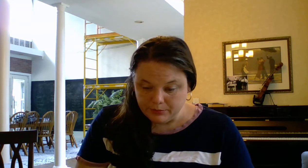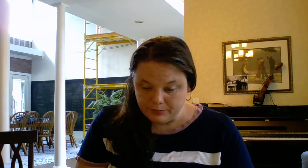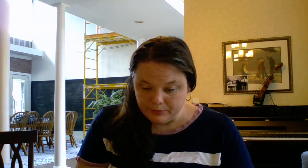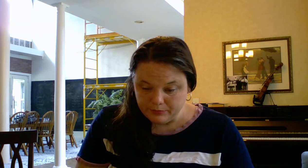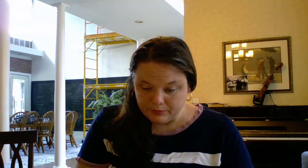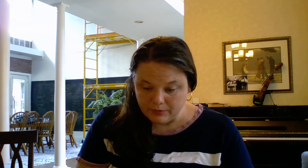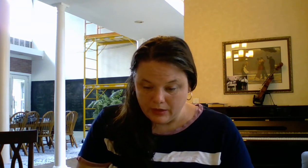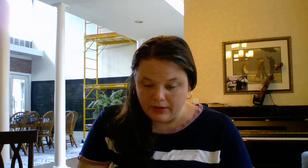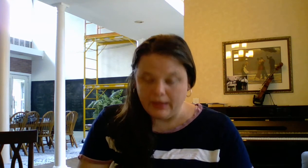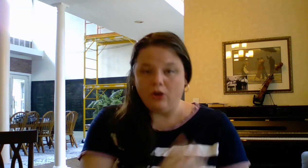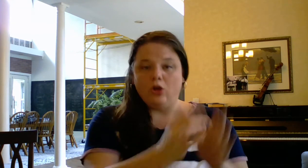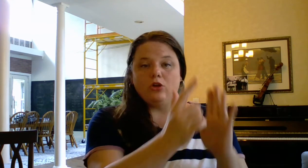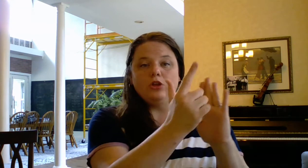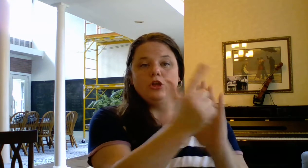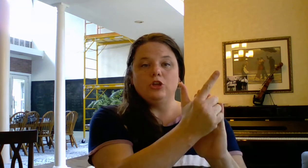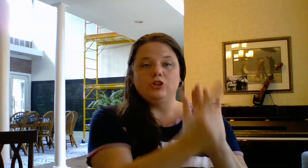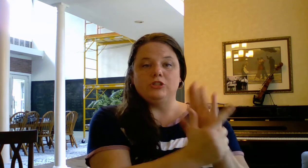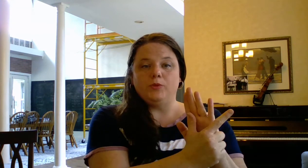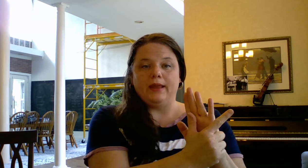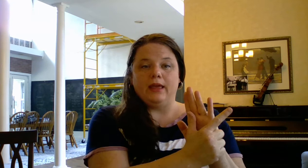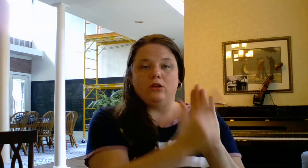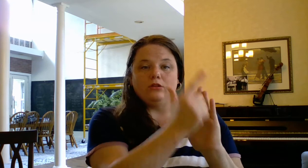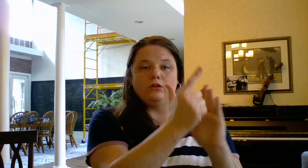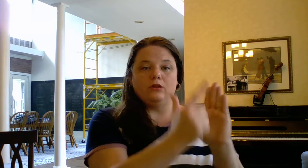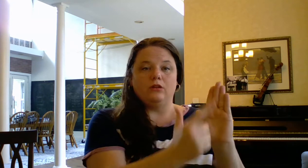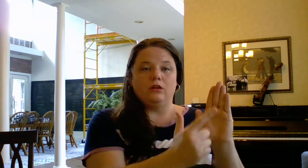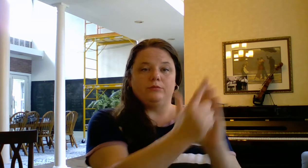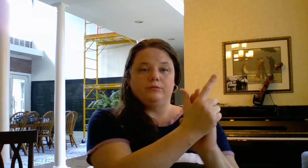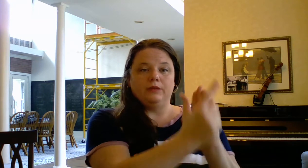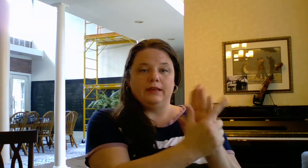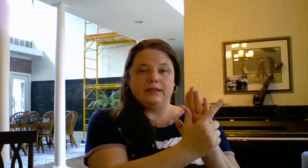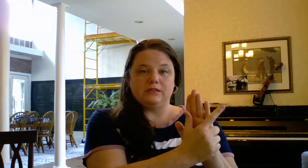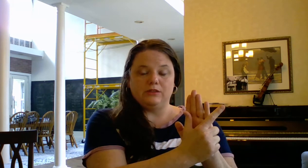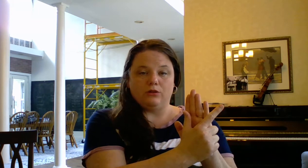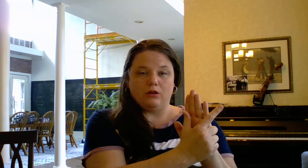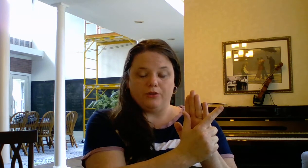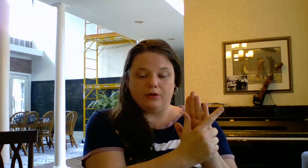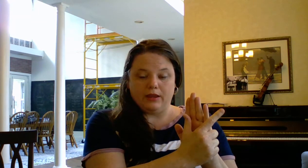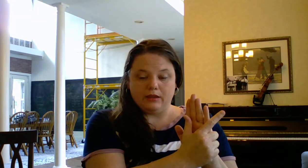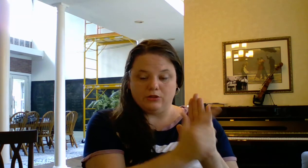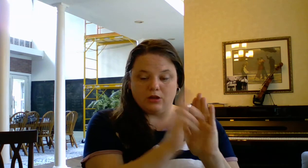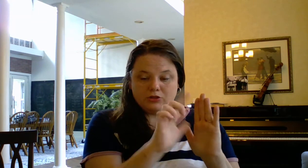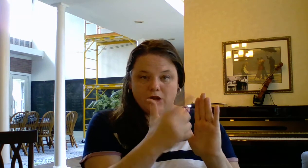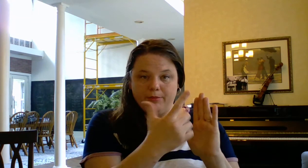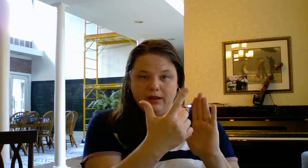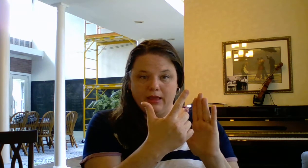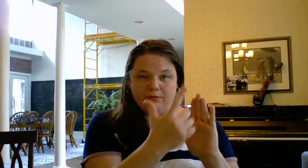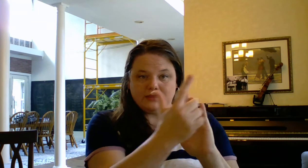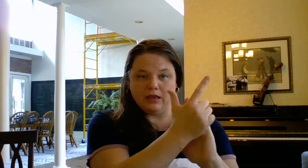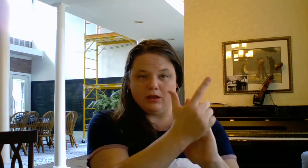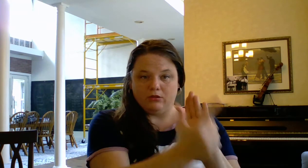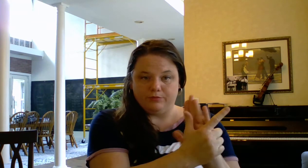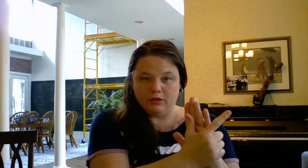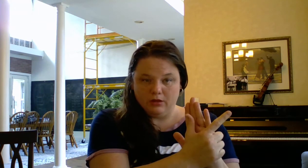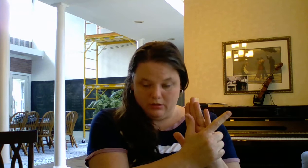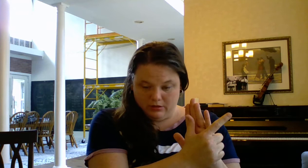And then in-law, you just do an L against your other hand. Your dominant hand makes an L